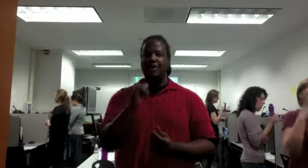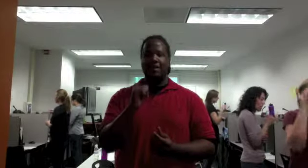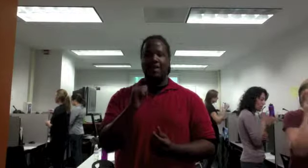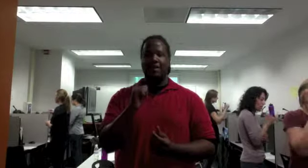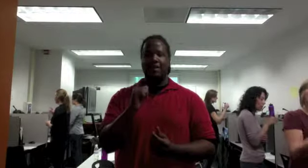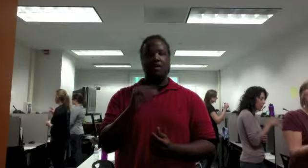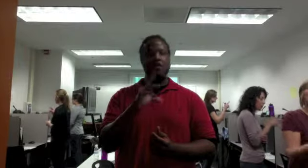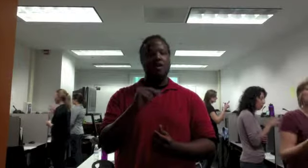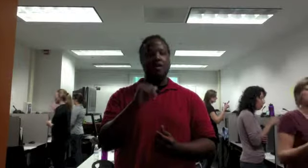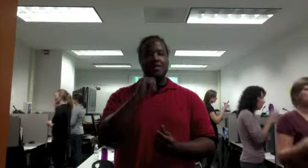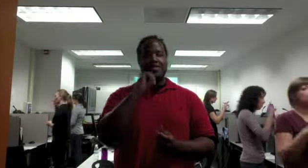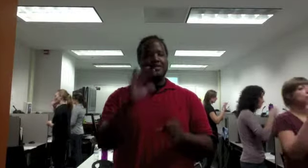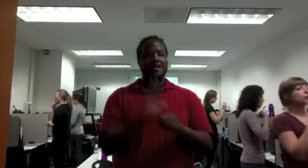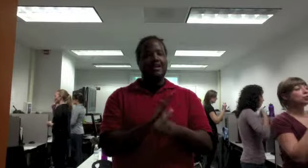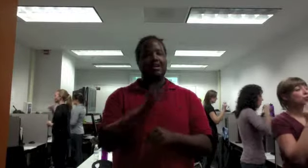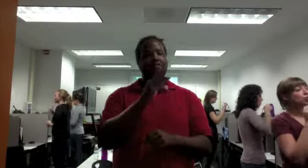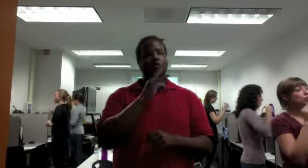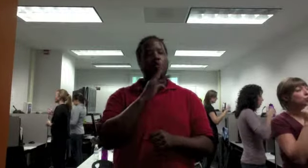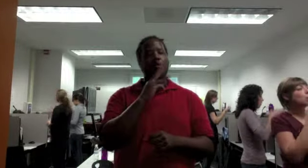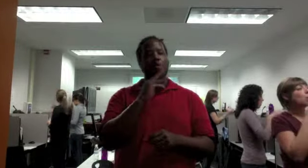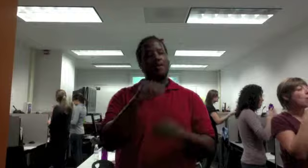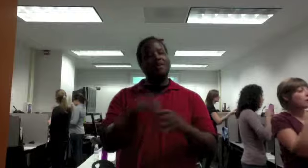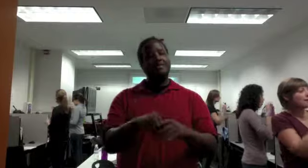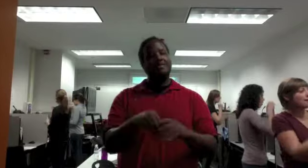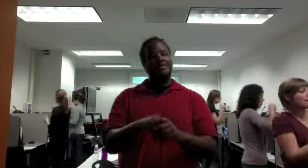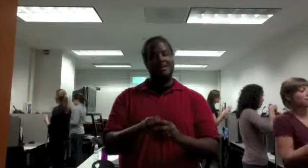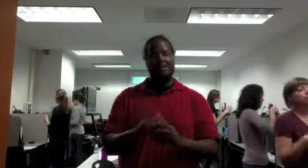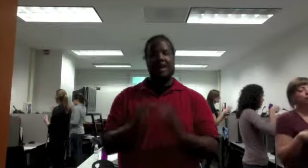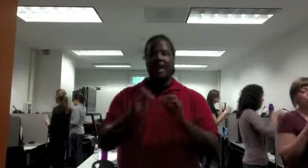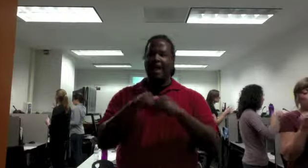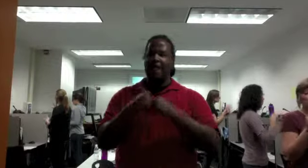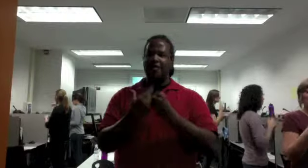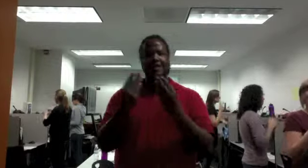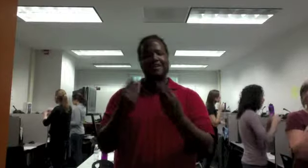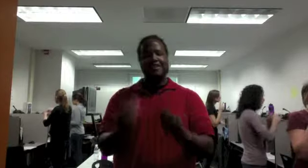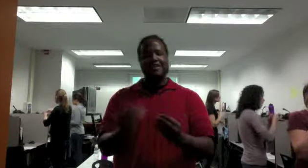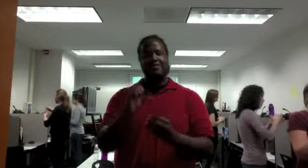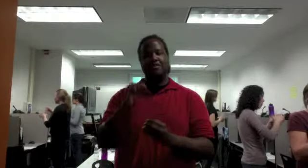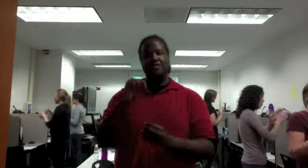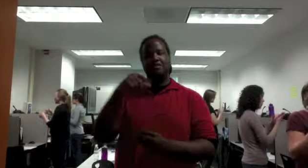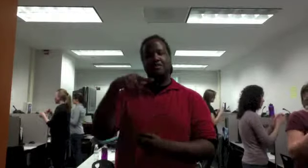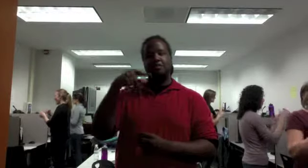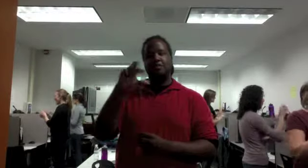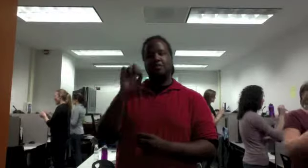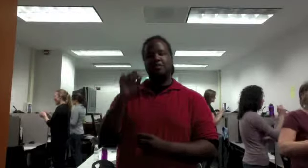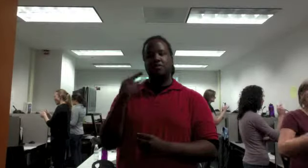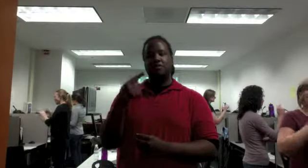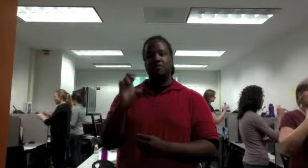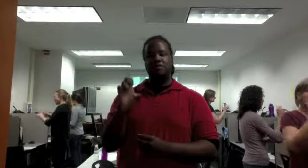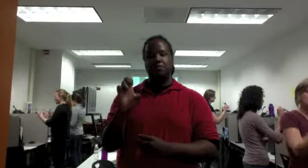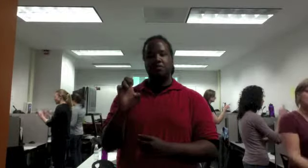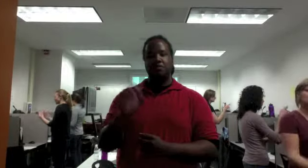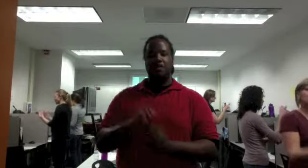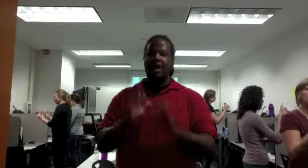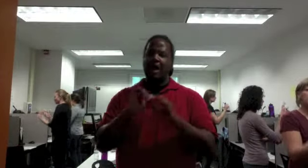Caleb? Why not? Because there's no water in it. It's not much water. How could I saturate the sponge?